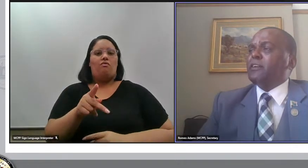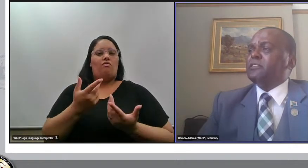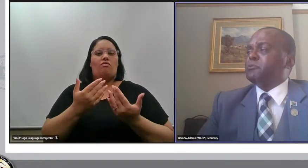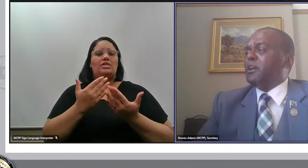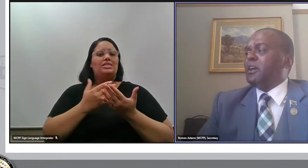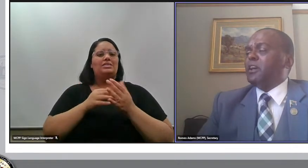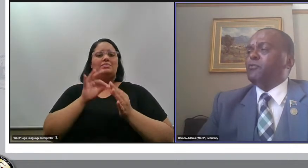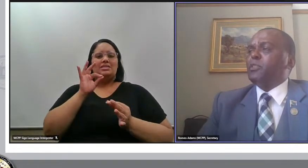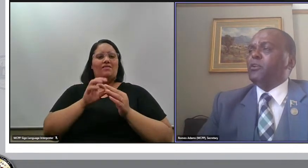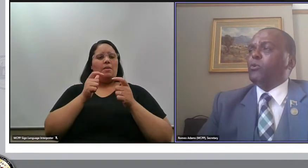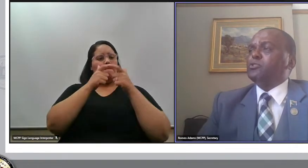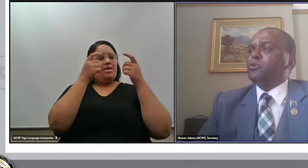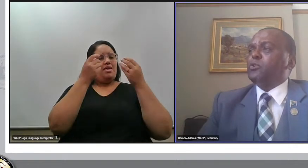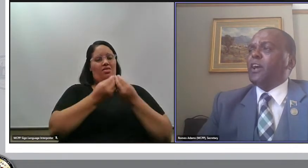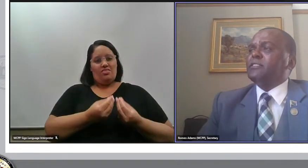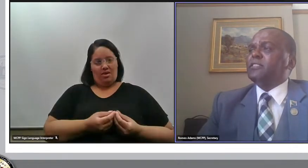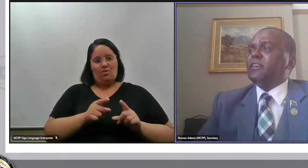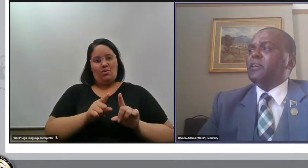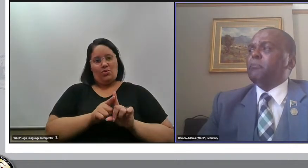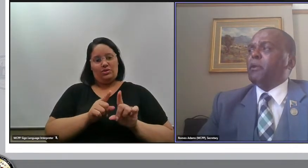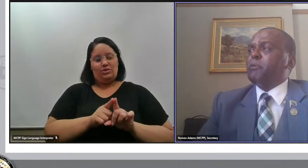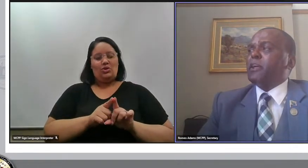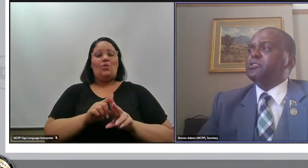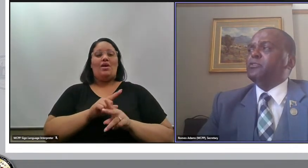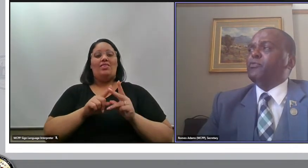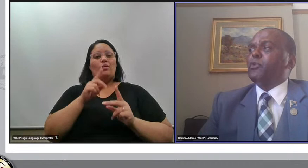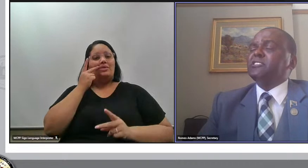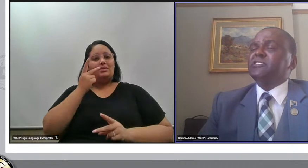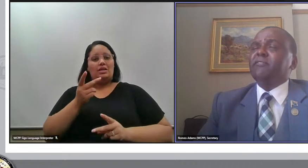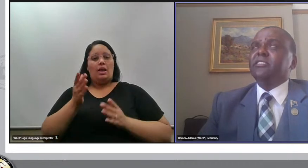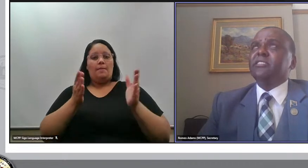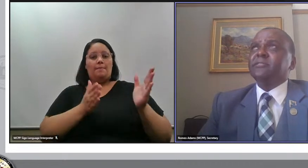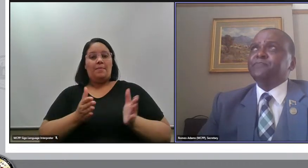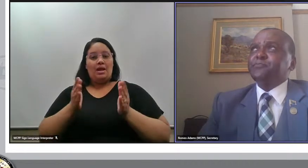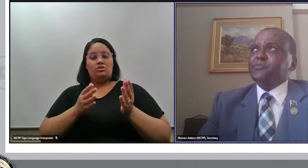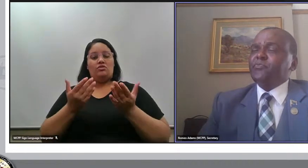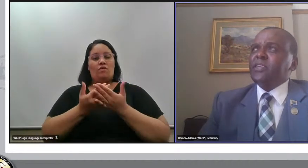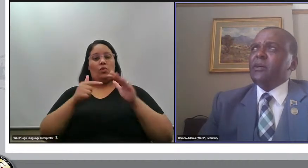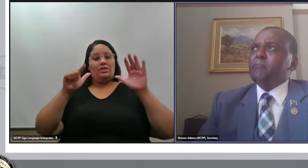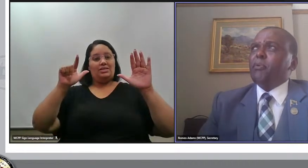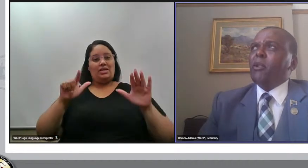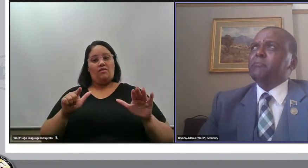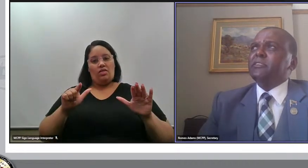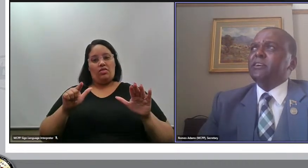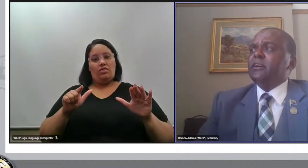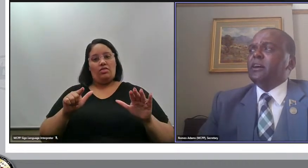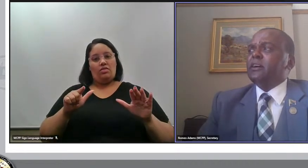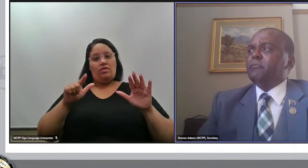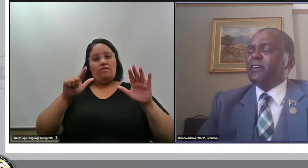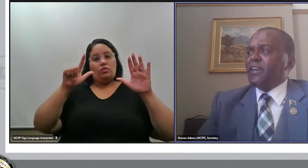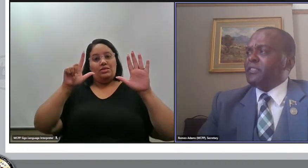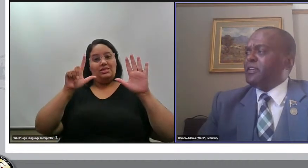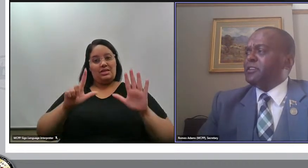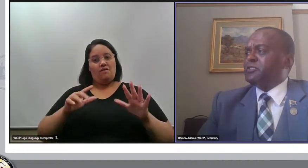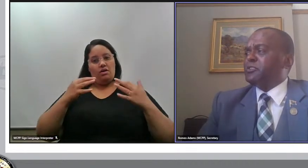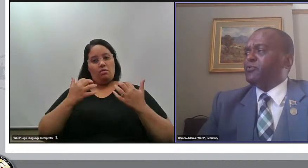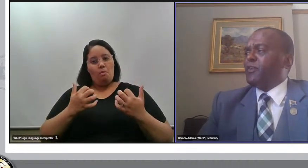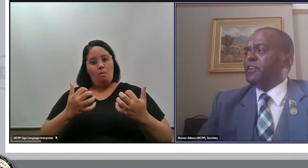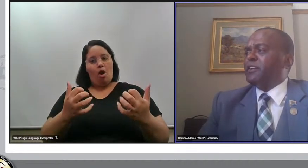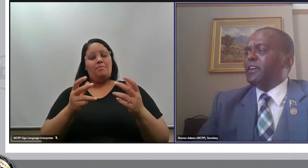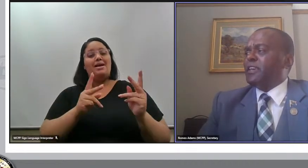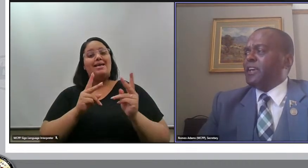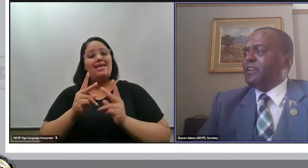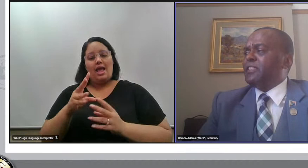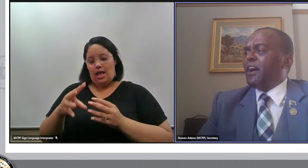of the big items. If we then also look at the preparation for the 7th Parliament, again, the